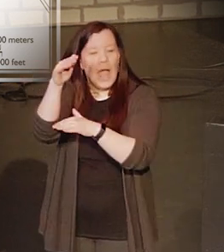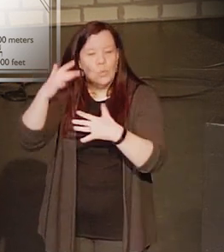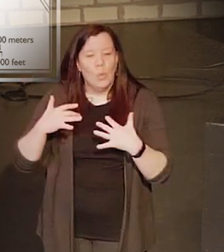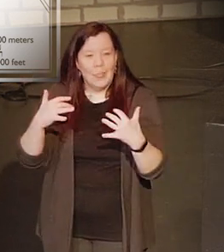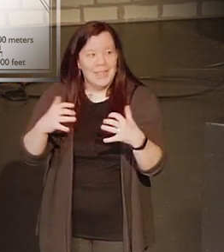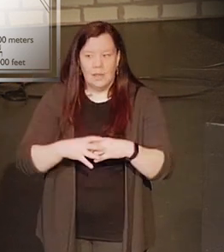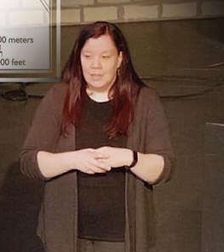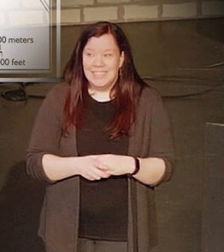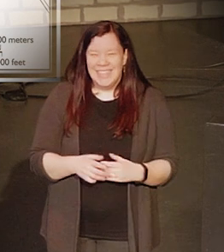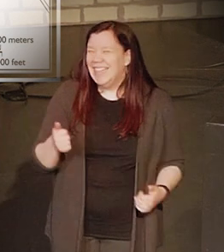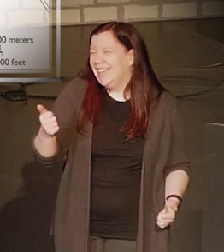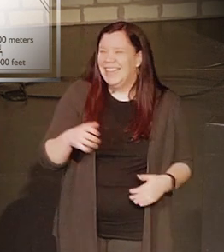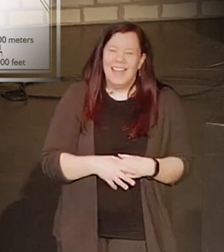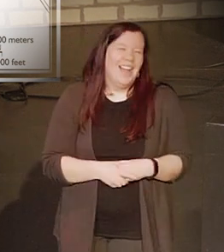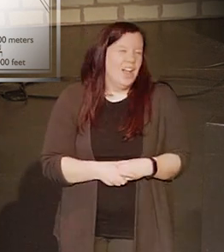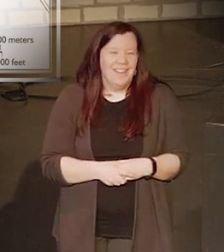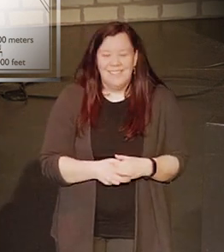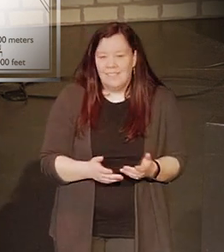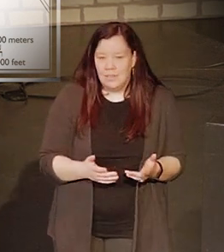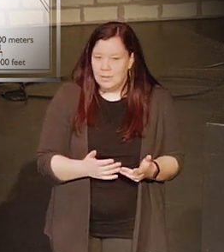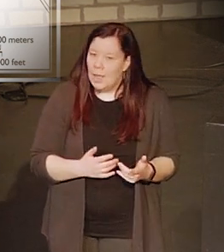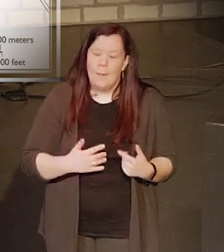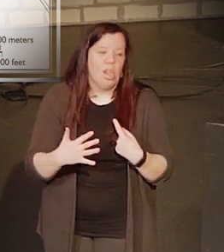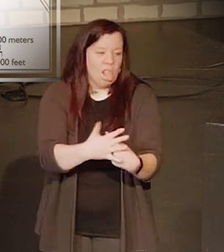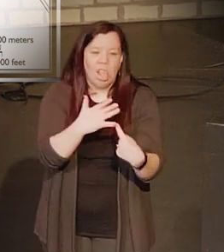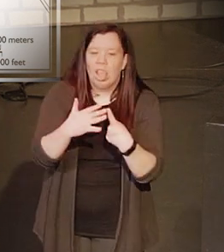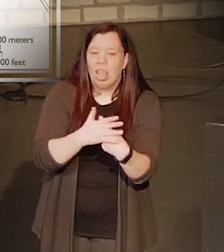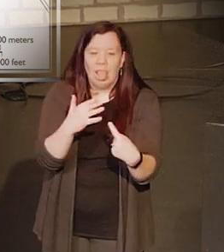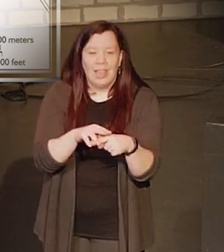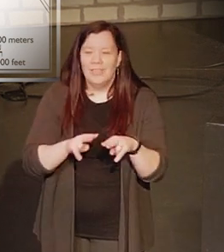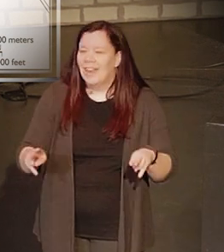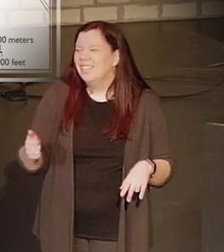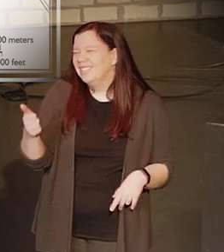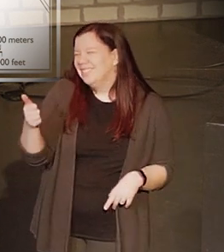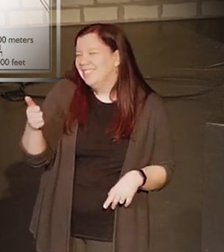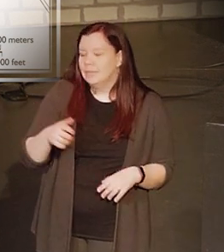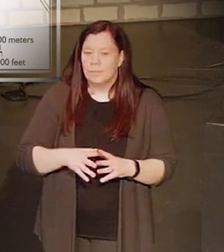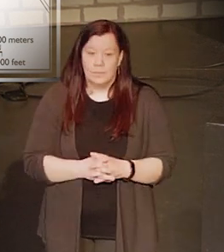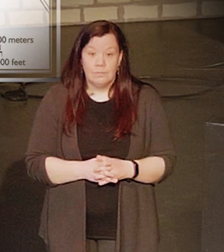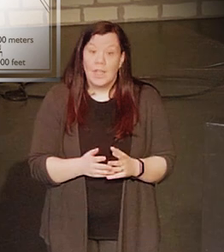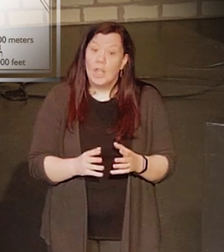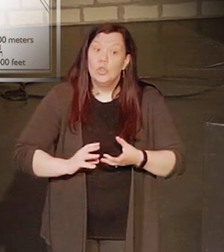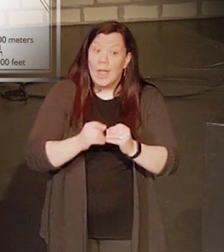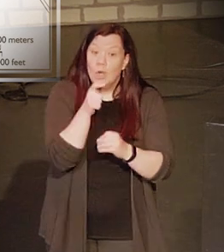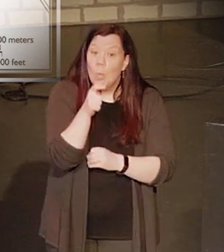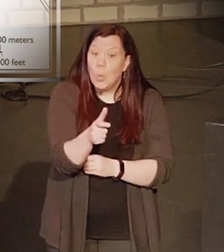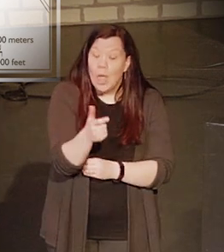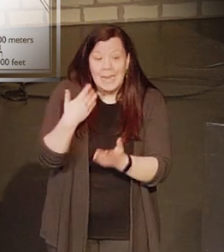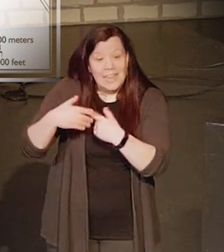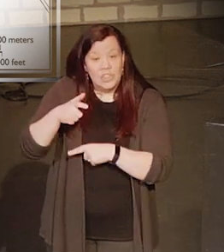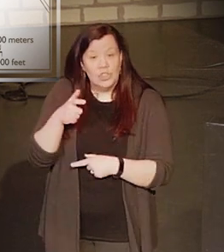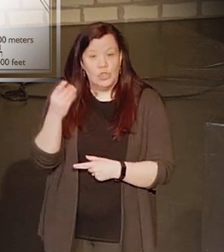theatre, and take it as they were completely mocked on stage. In fact, there's a word in ancient Greek,